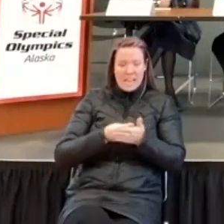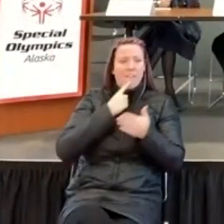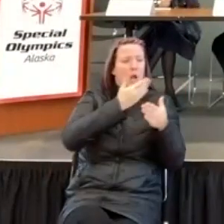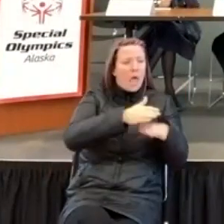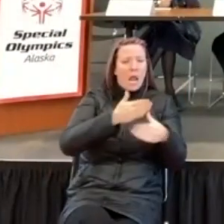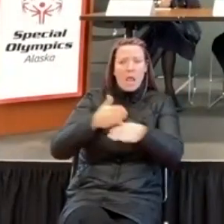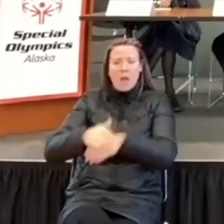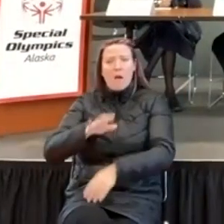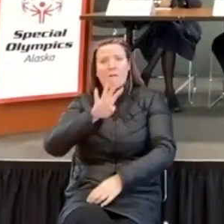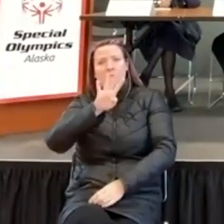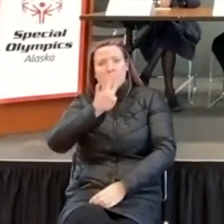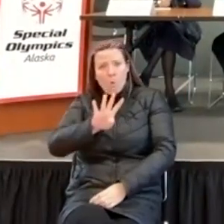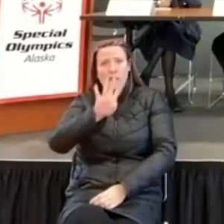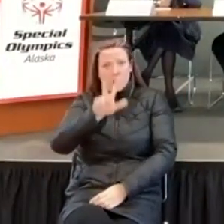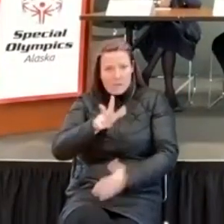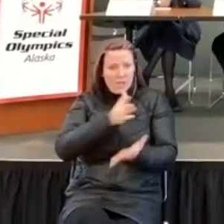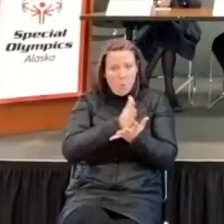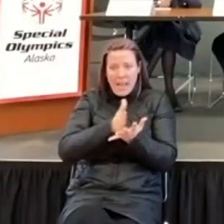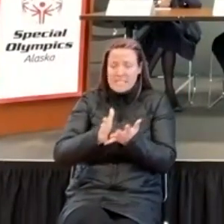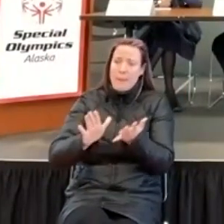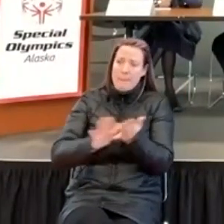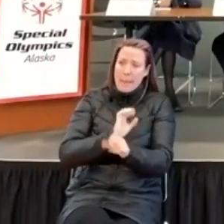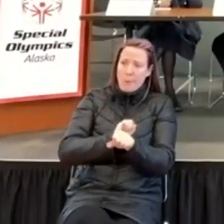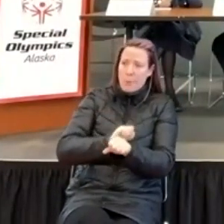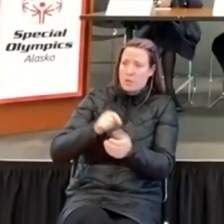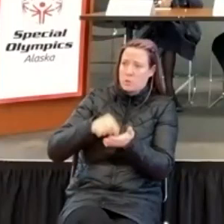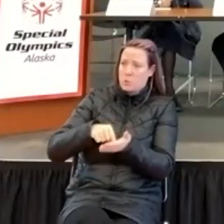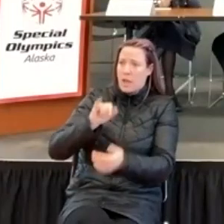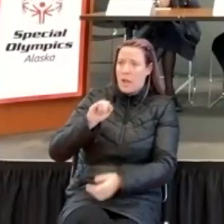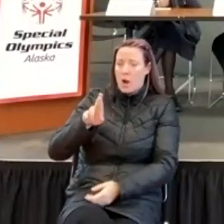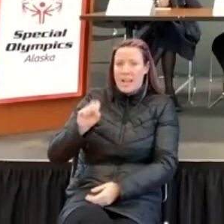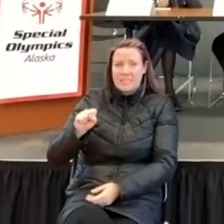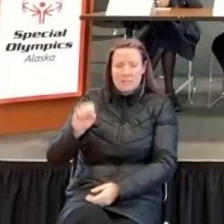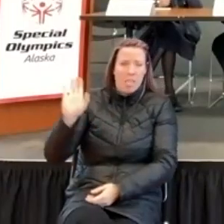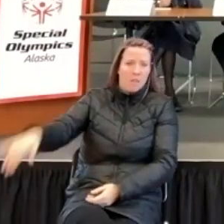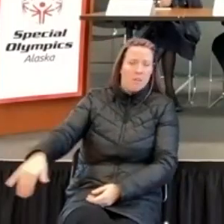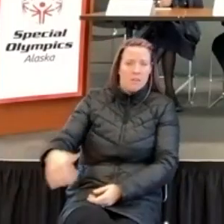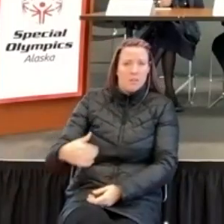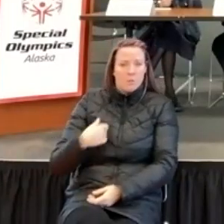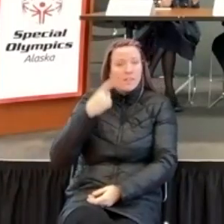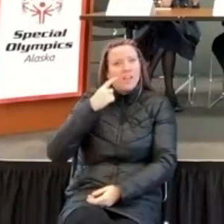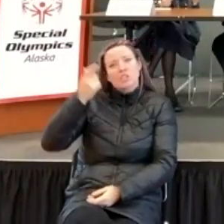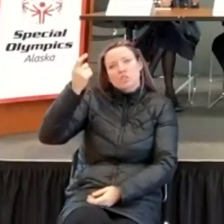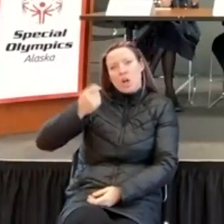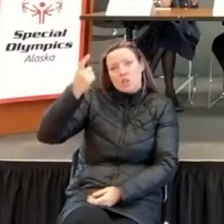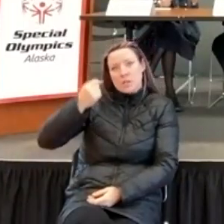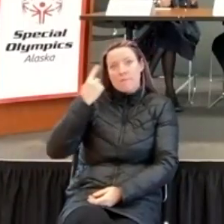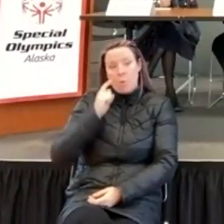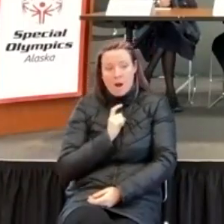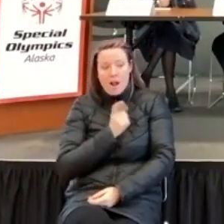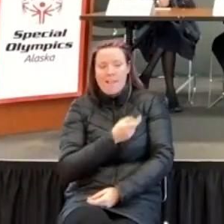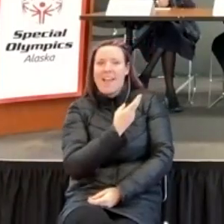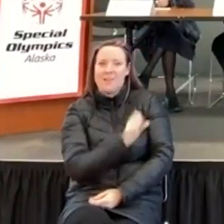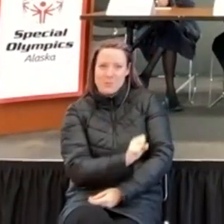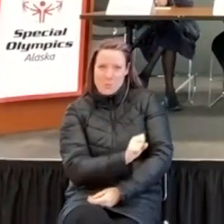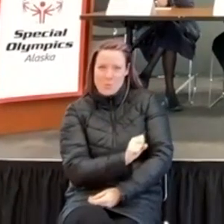issue, paperwork for the IRS? We don't do that stuff. So we did a scholarship for our high school because